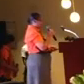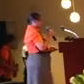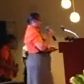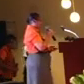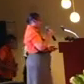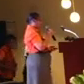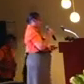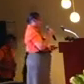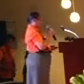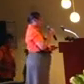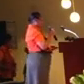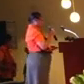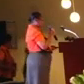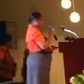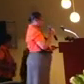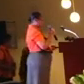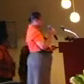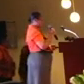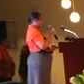Guinea.